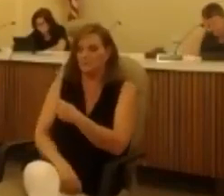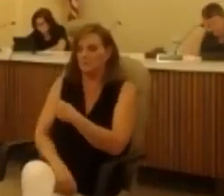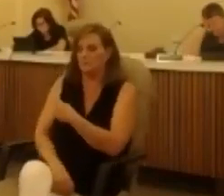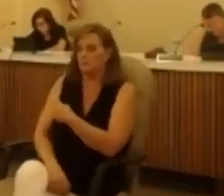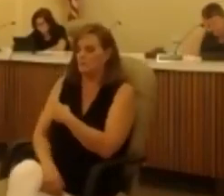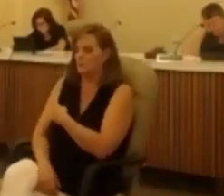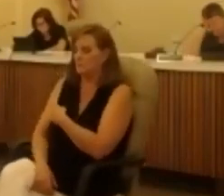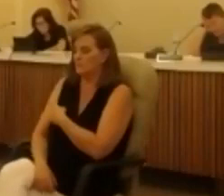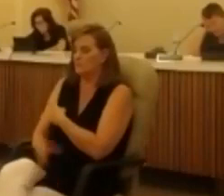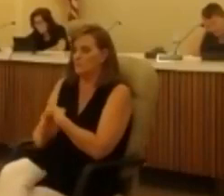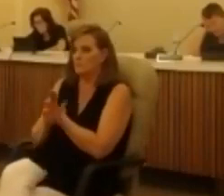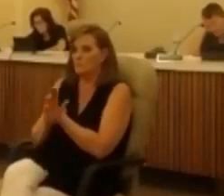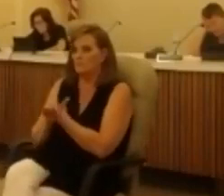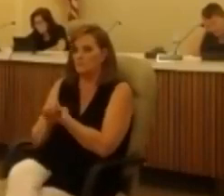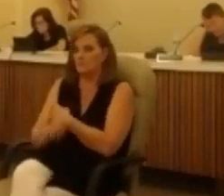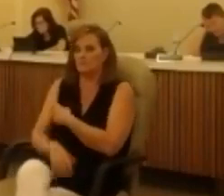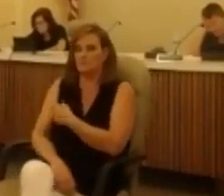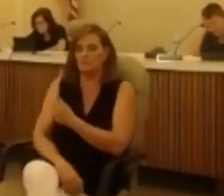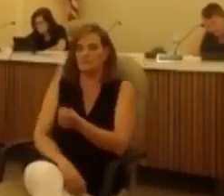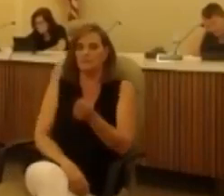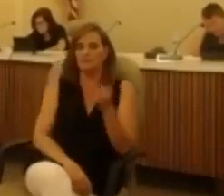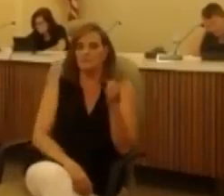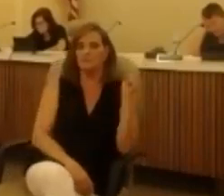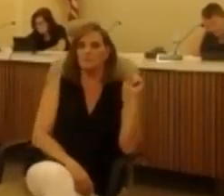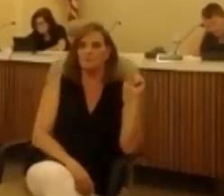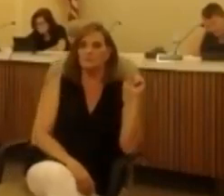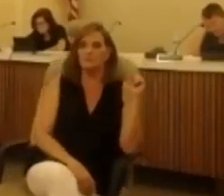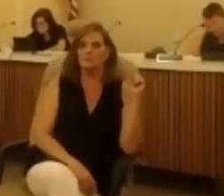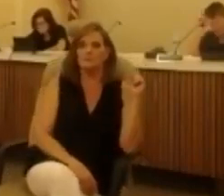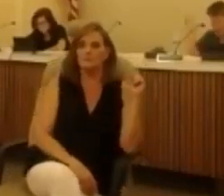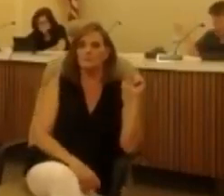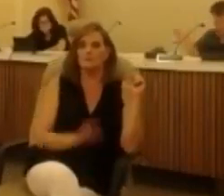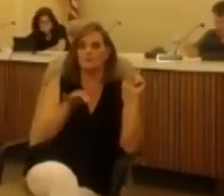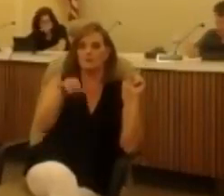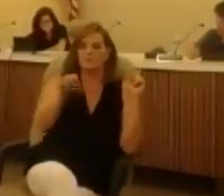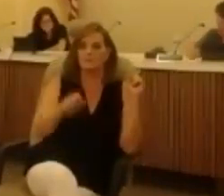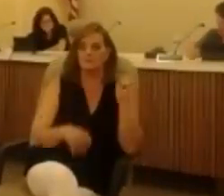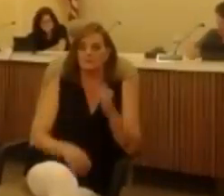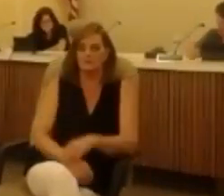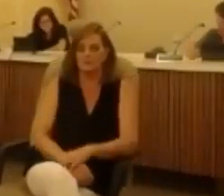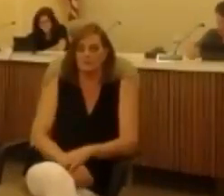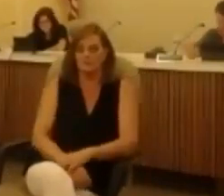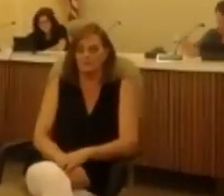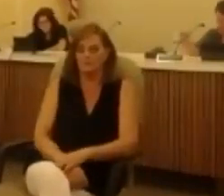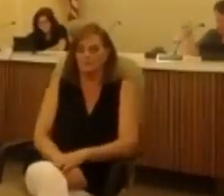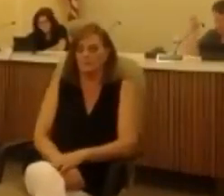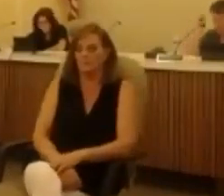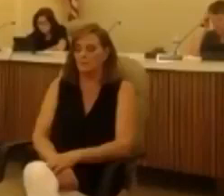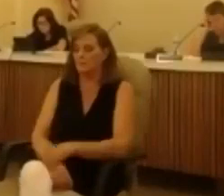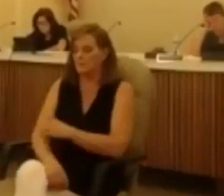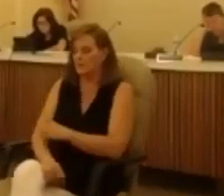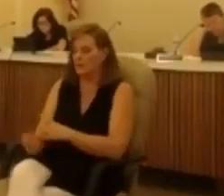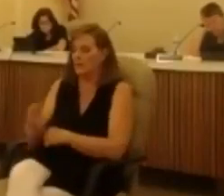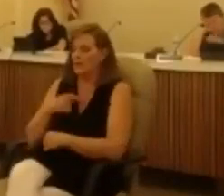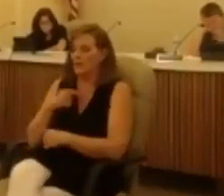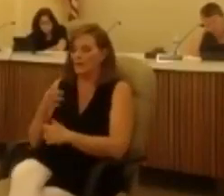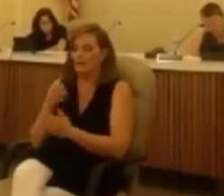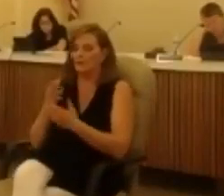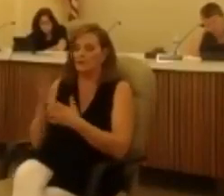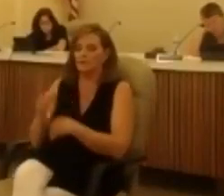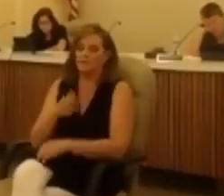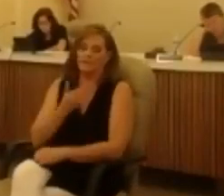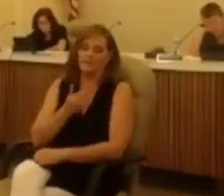Councilmember Bolsner, Aye. Supervisor Schultz. Aye. Mr. Supervisor, I have resolution